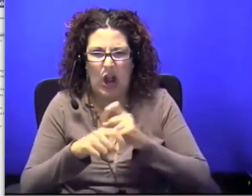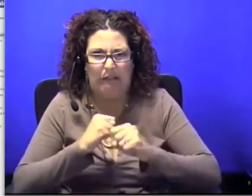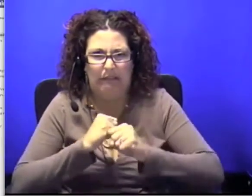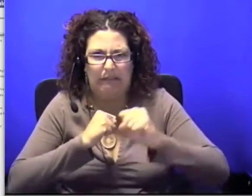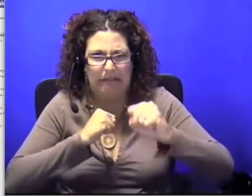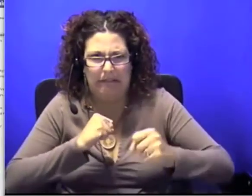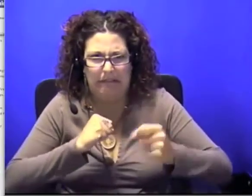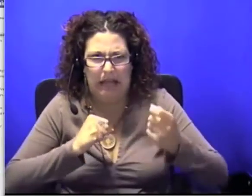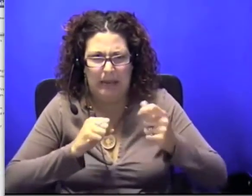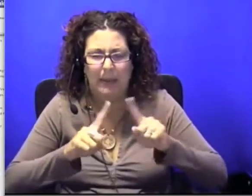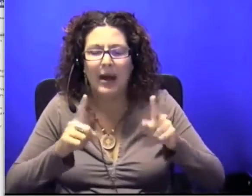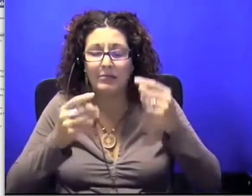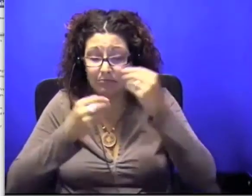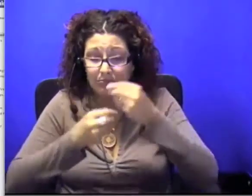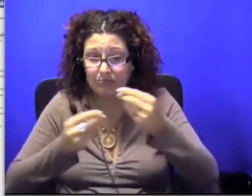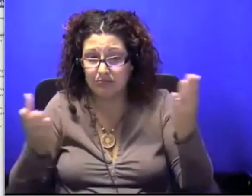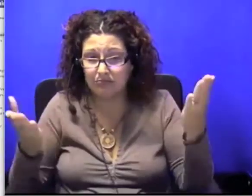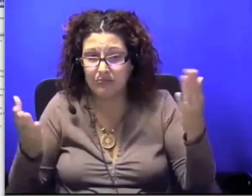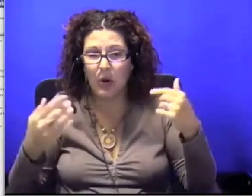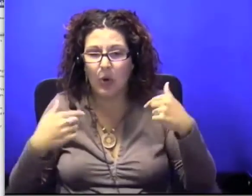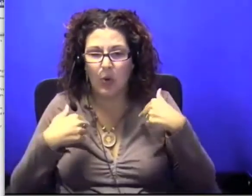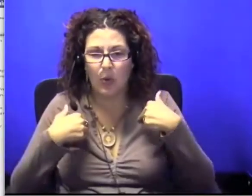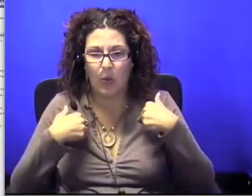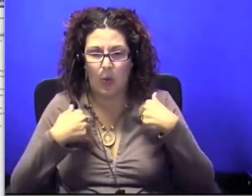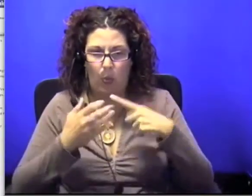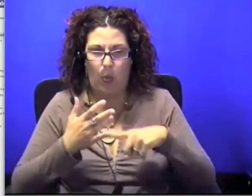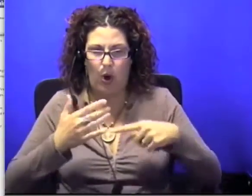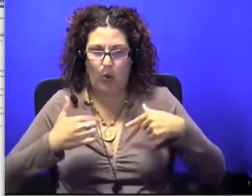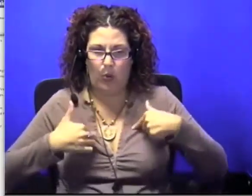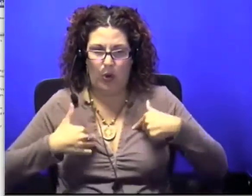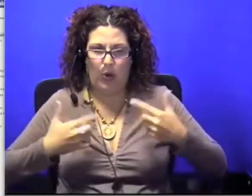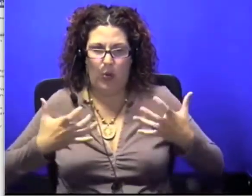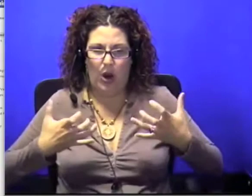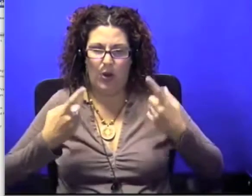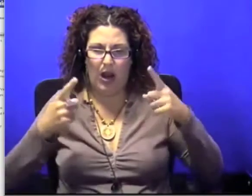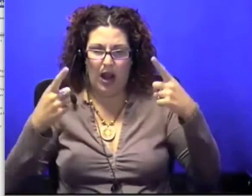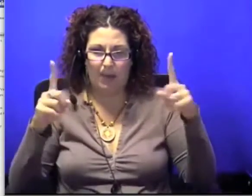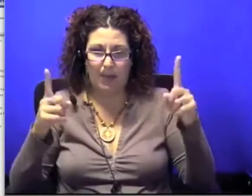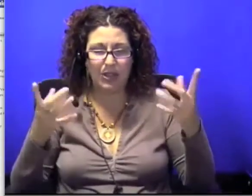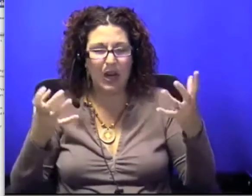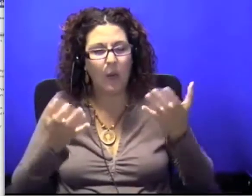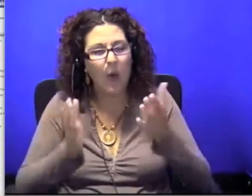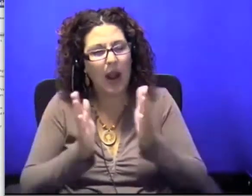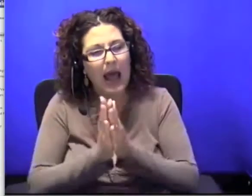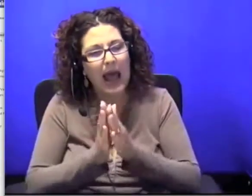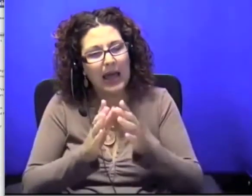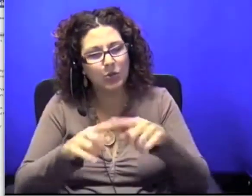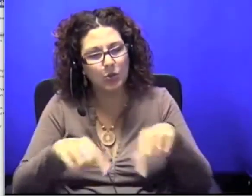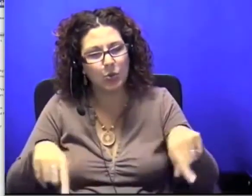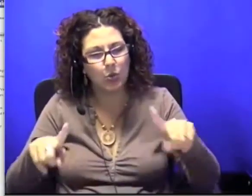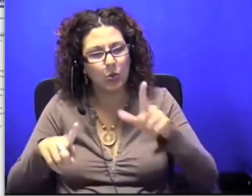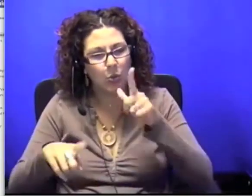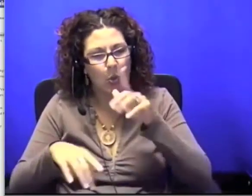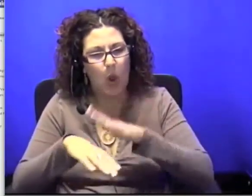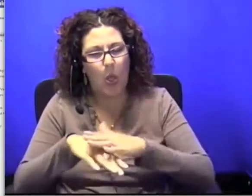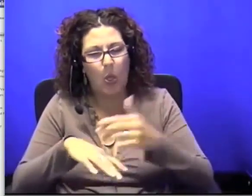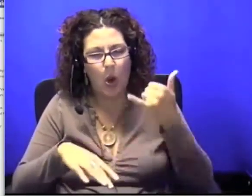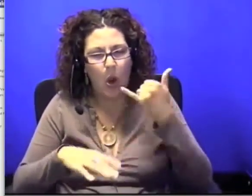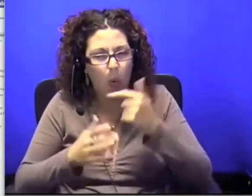is running a little bit long here today, but just to let you know what we want to accomplish. And I want to ask you that are listening